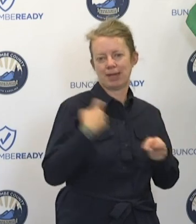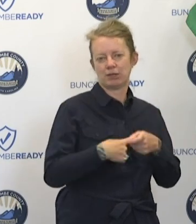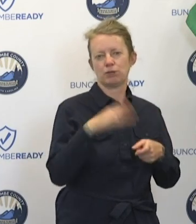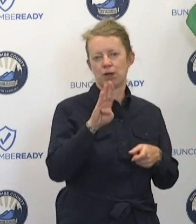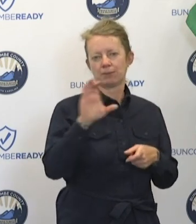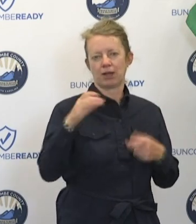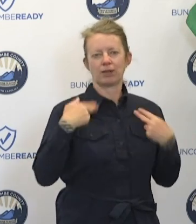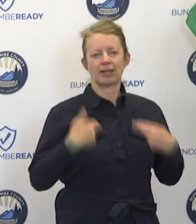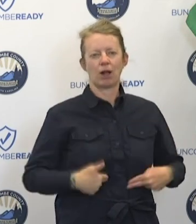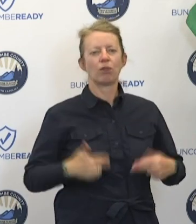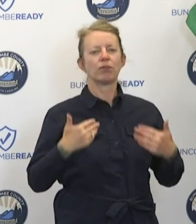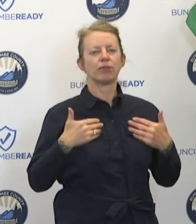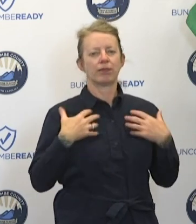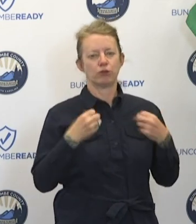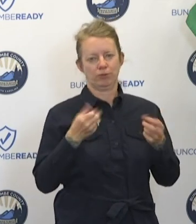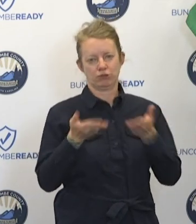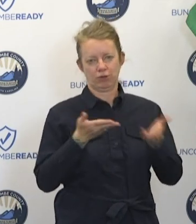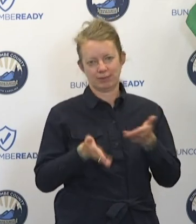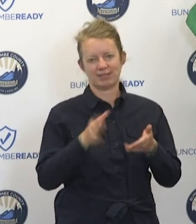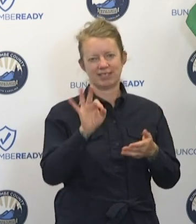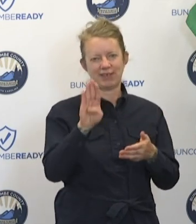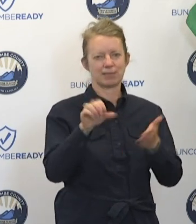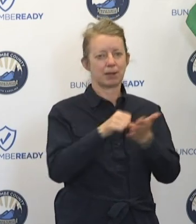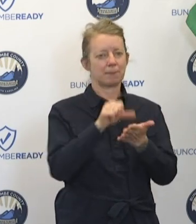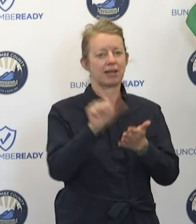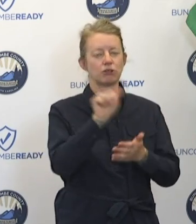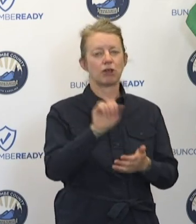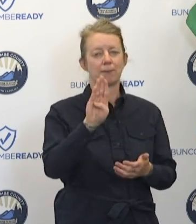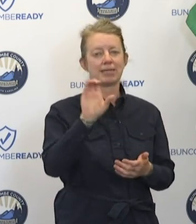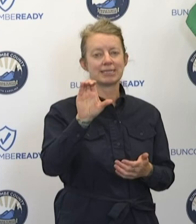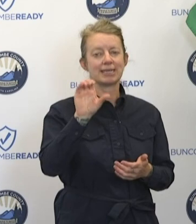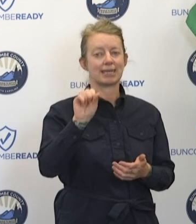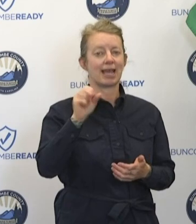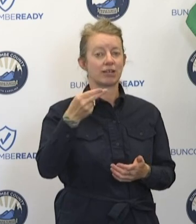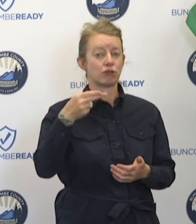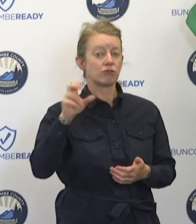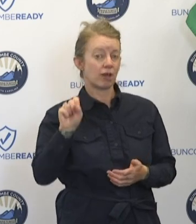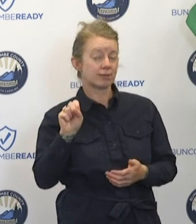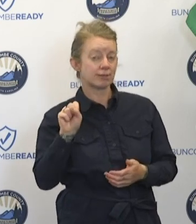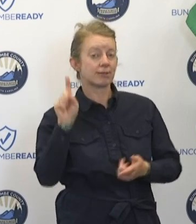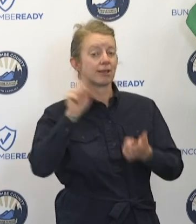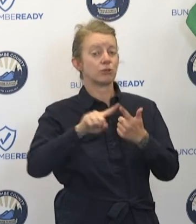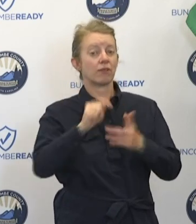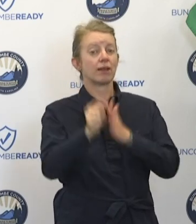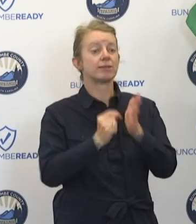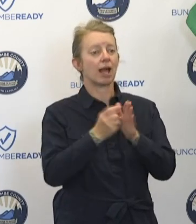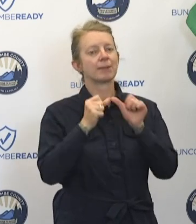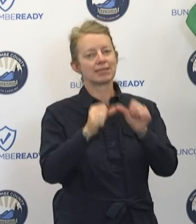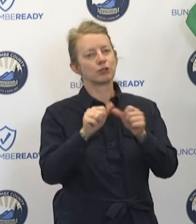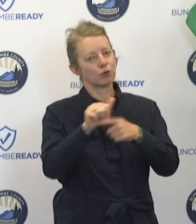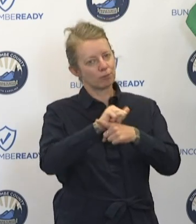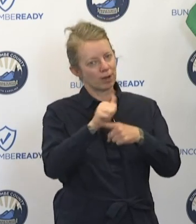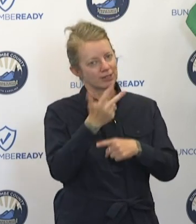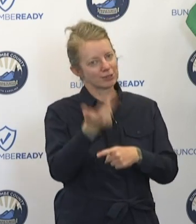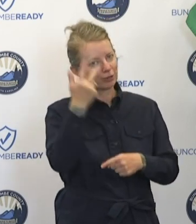Health and Human Services Facebook page at BCHHS. Until then, please continue to practice